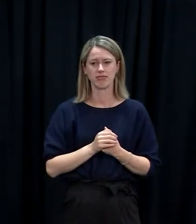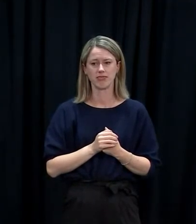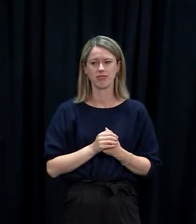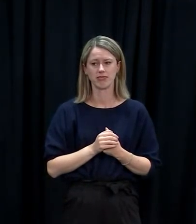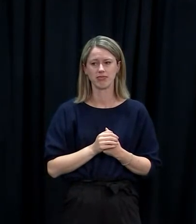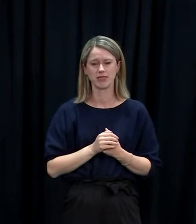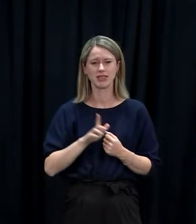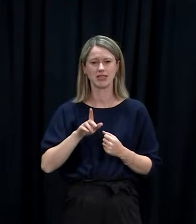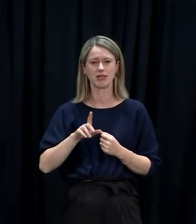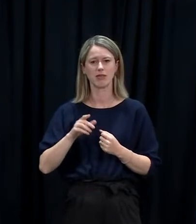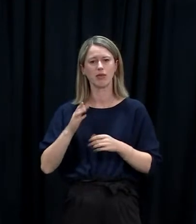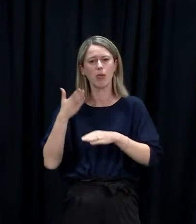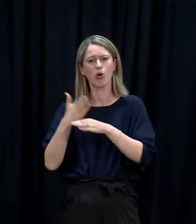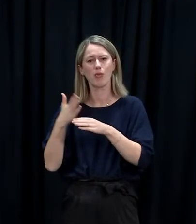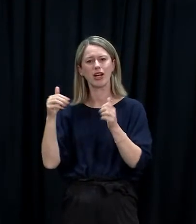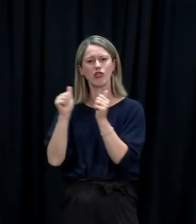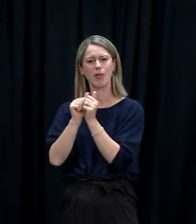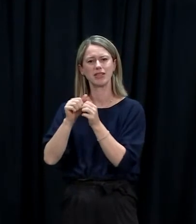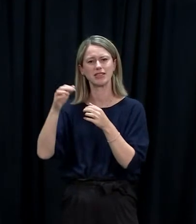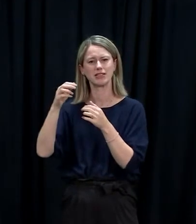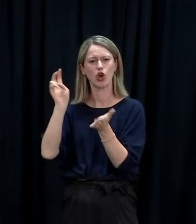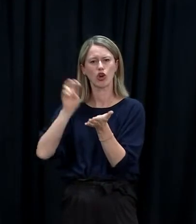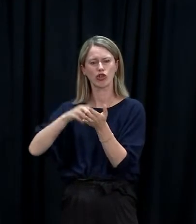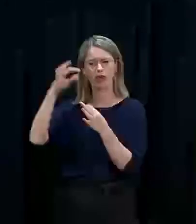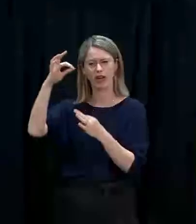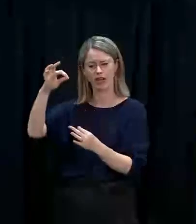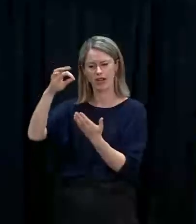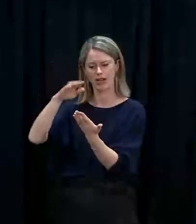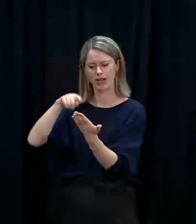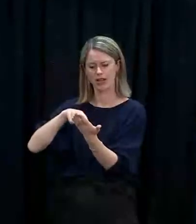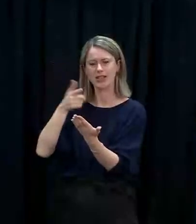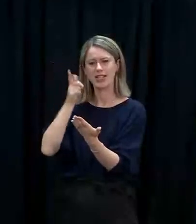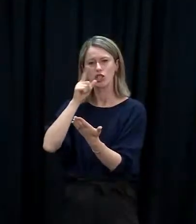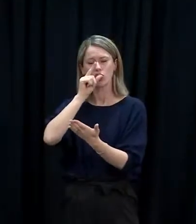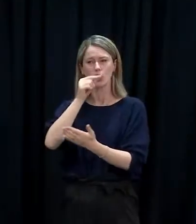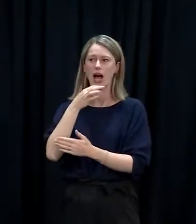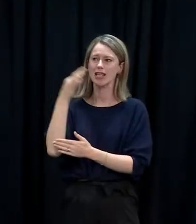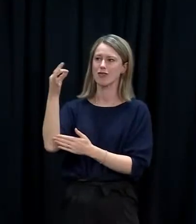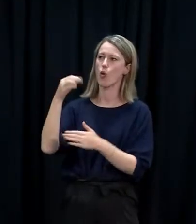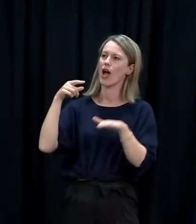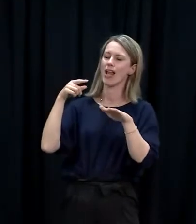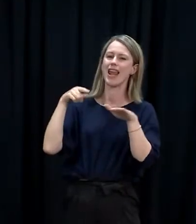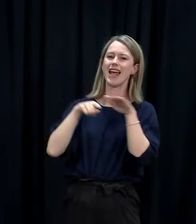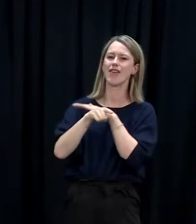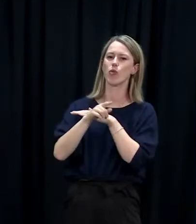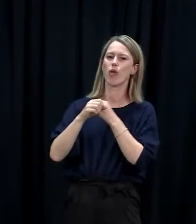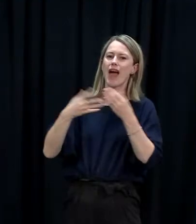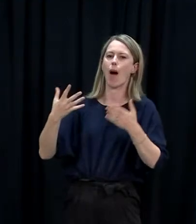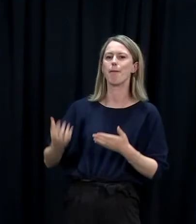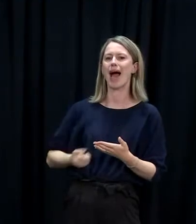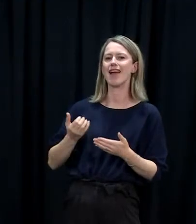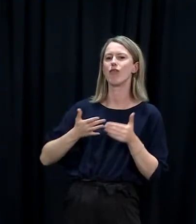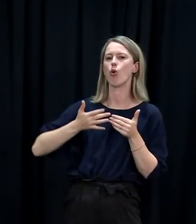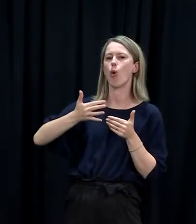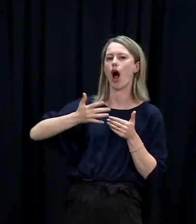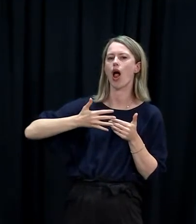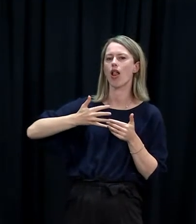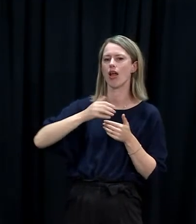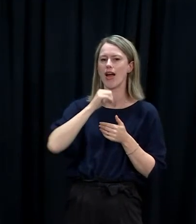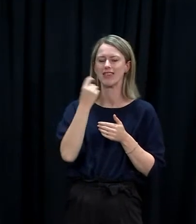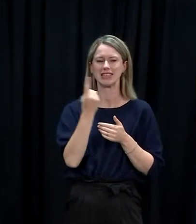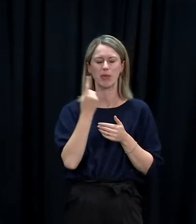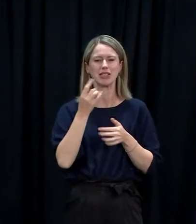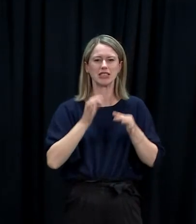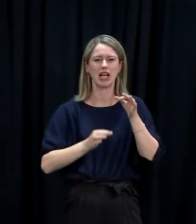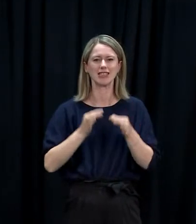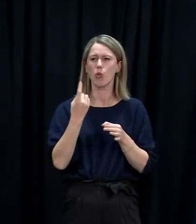within their employment agreements. For example, teachers are able to apply for periods of unpaid leave, for example. So if someone decides that they're applying for